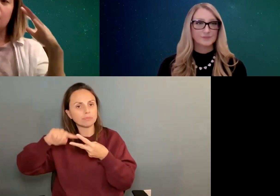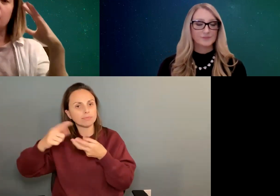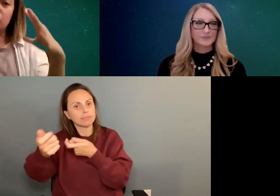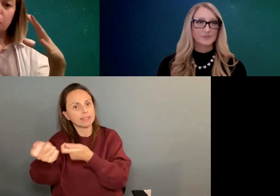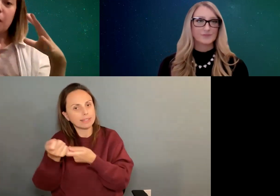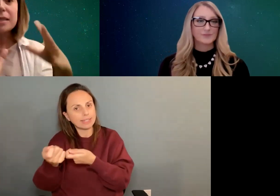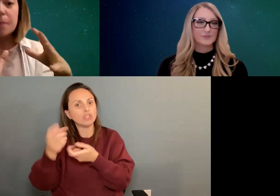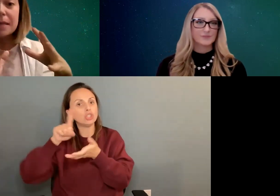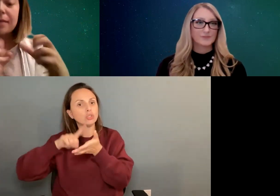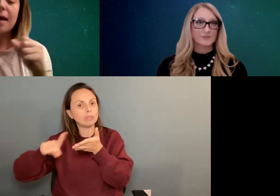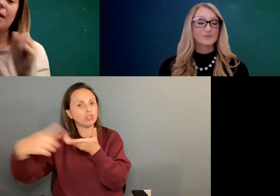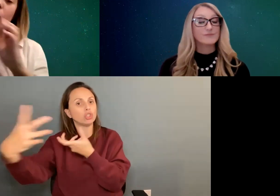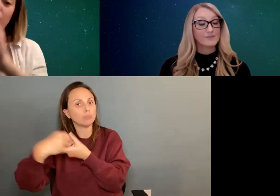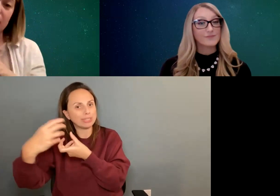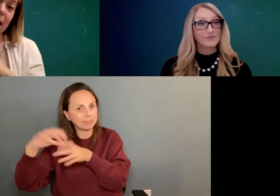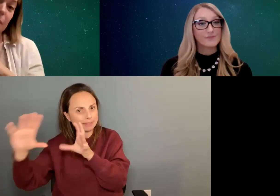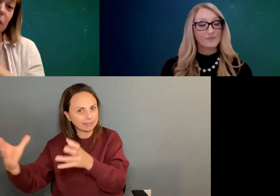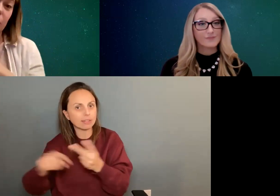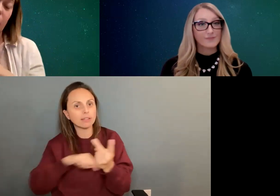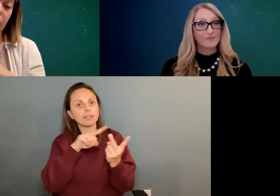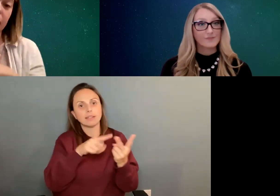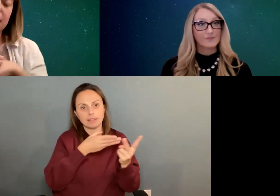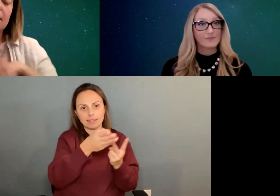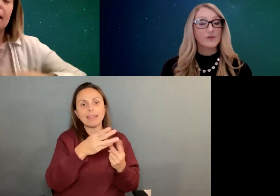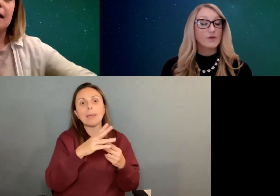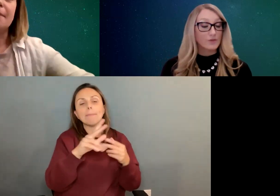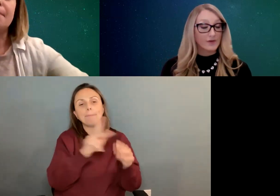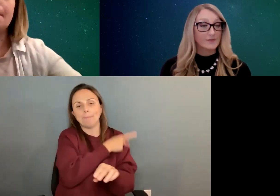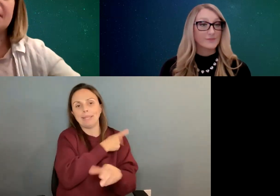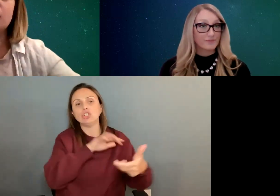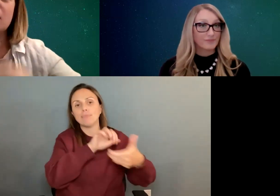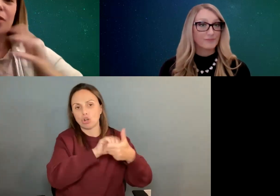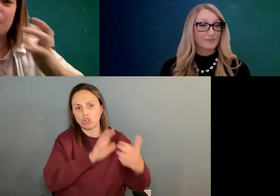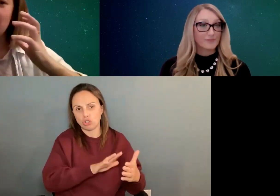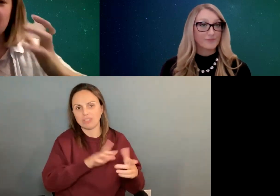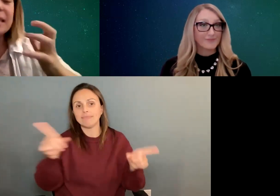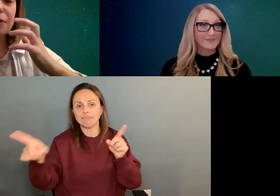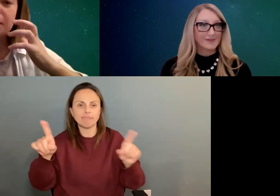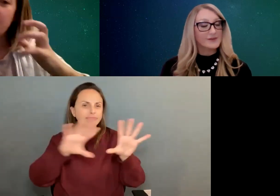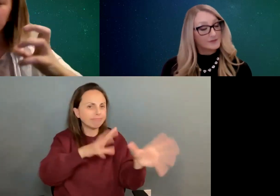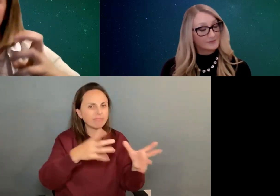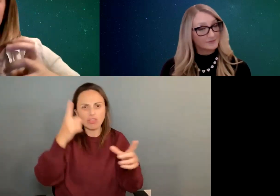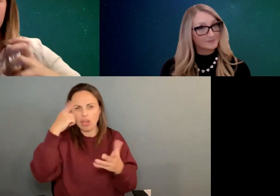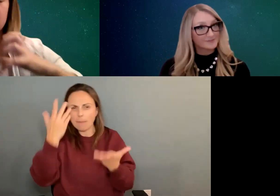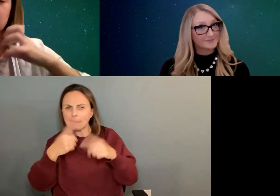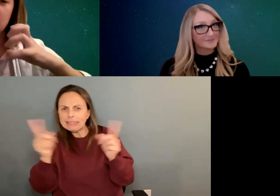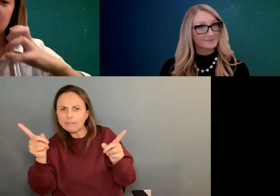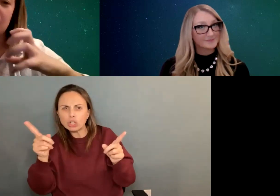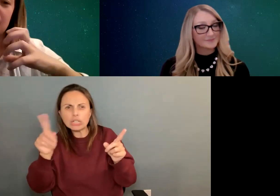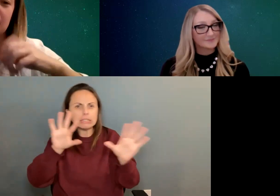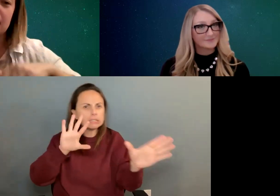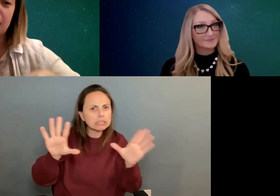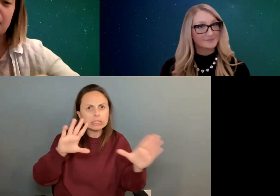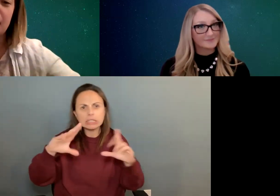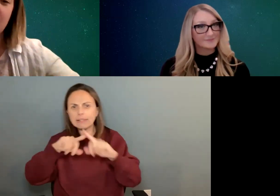engaging research participants, and then one was as patient partners, because we thought there might be different barriers and solutions